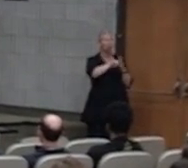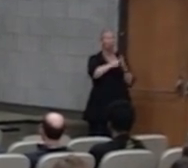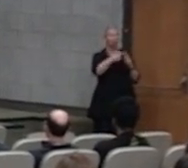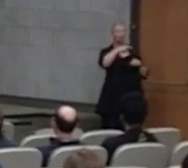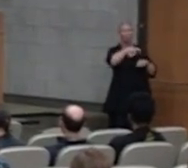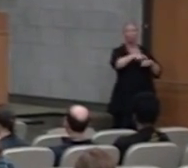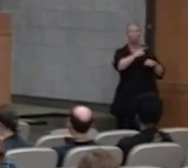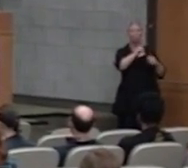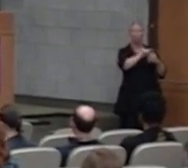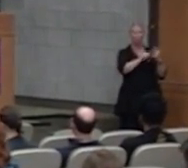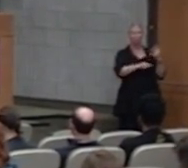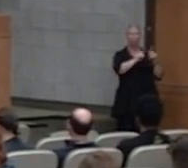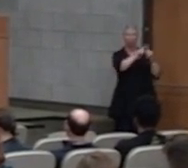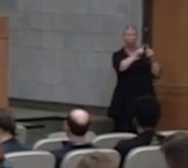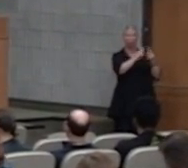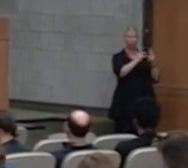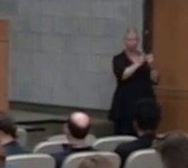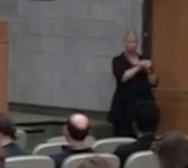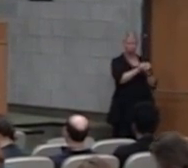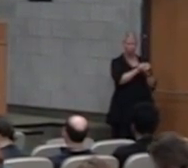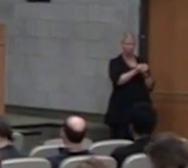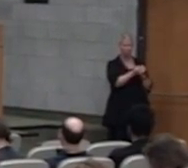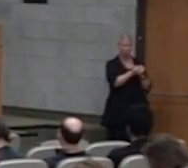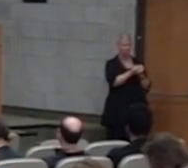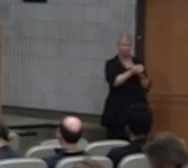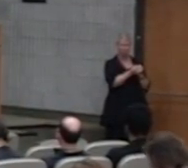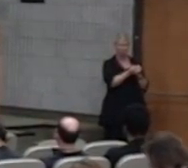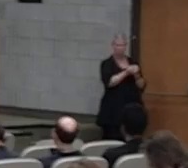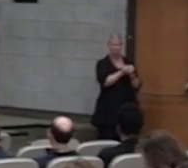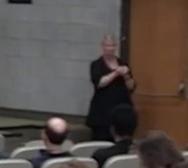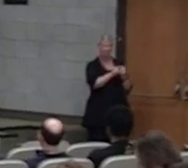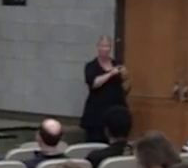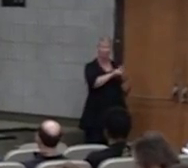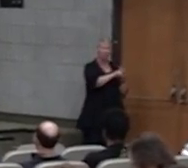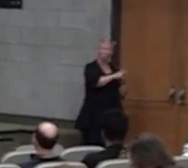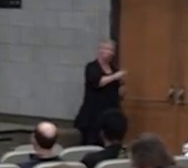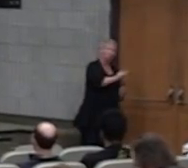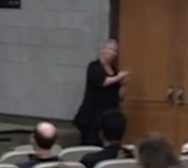for all of the sessions. There aren't really end times.